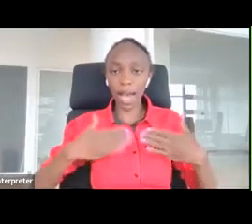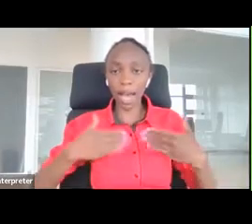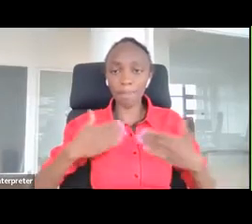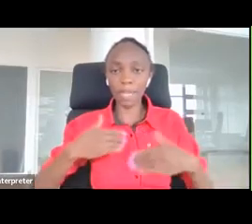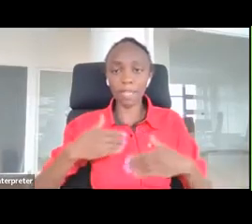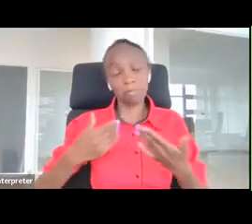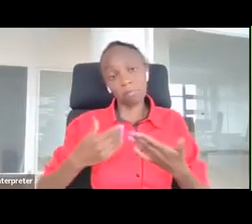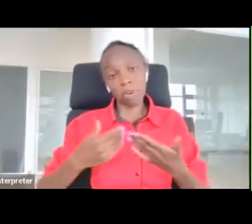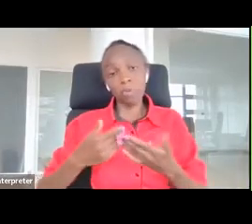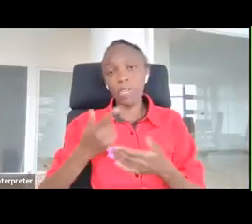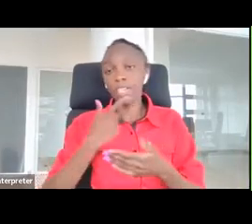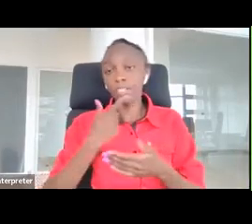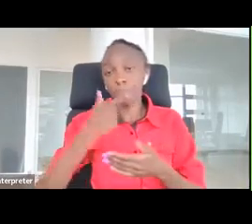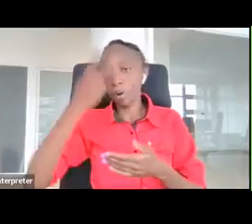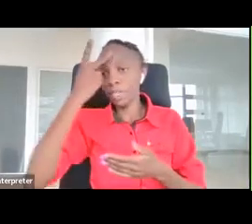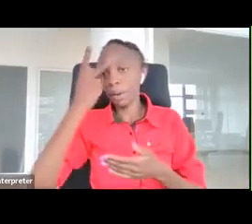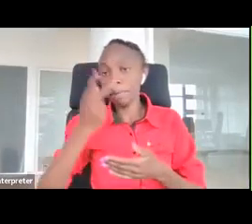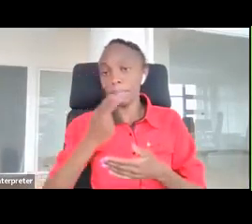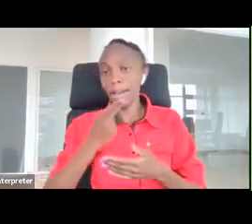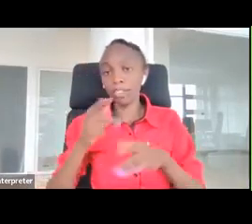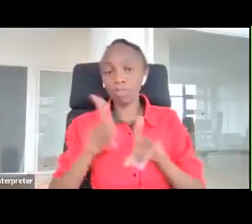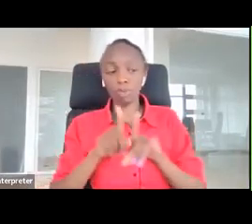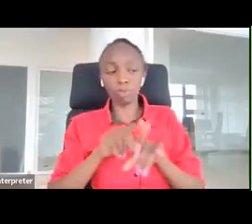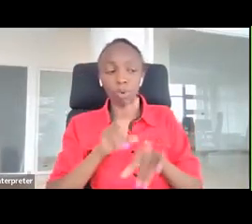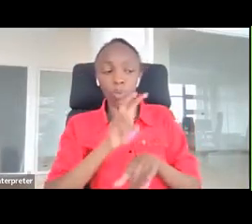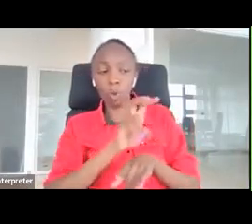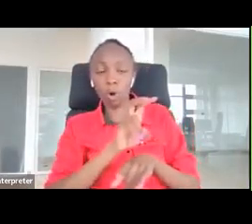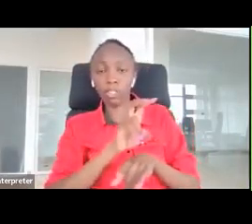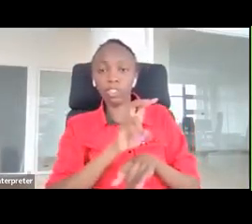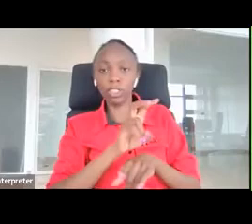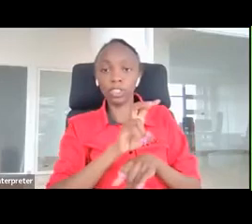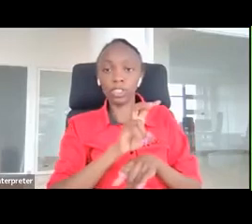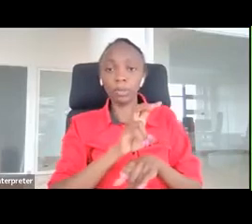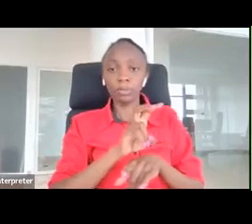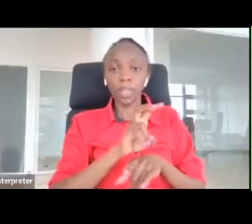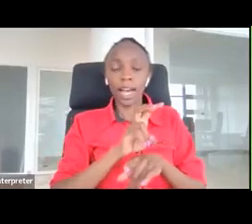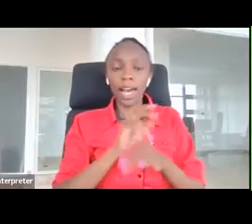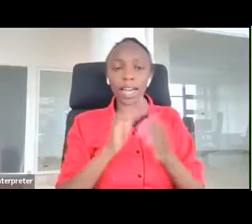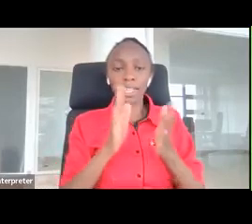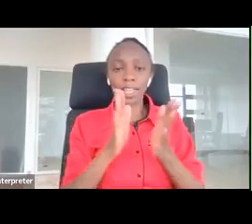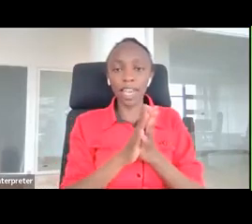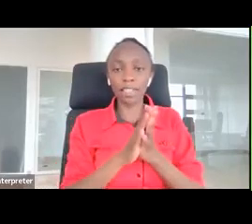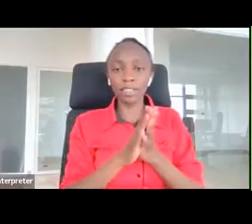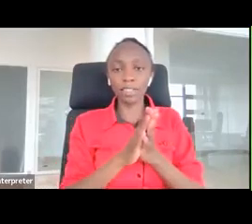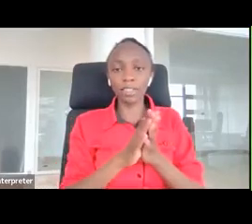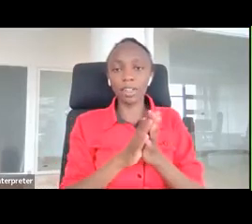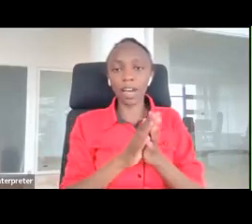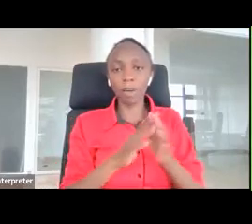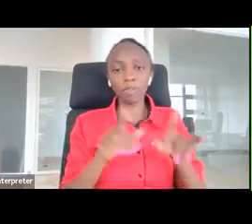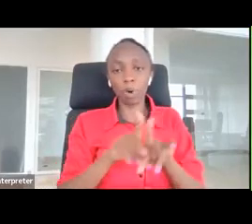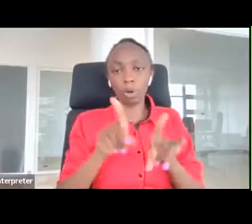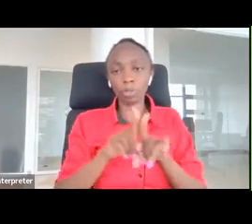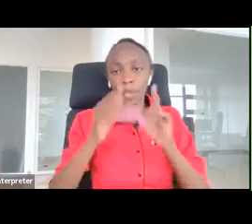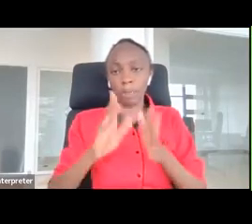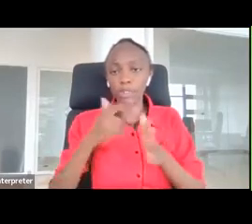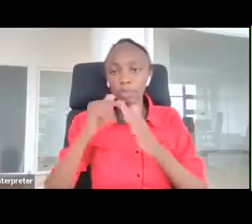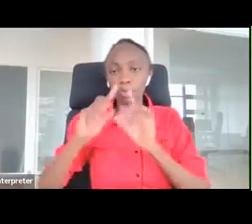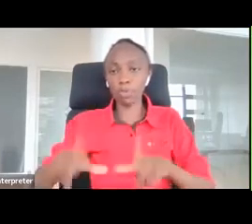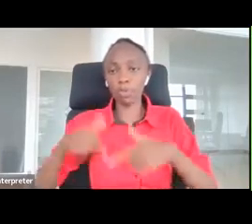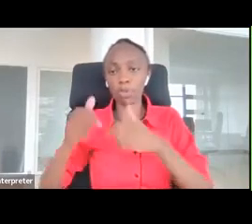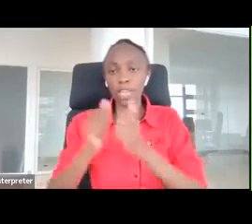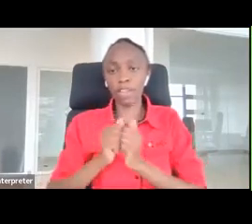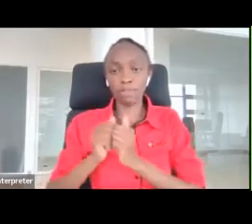him receive this, the guardian that he stays with, which is another story. Thank you.